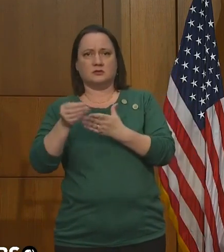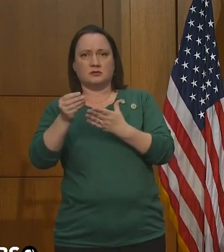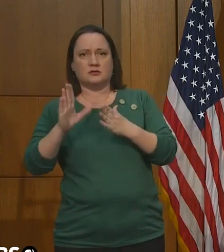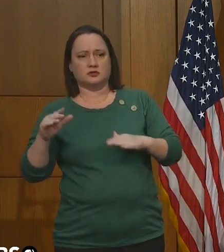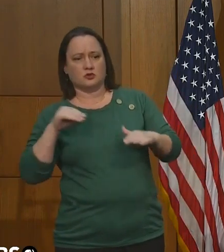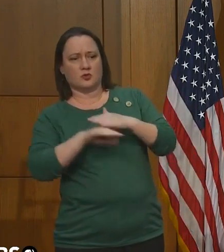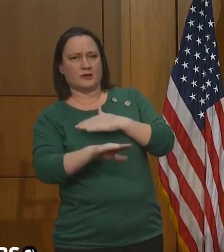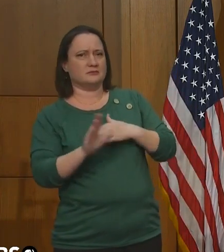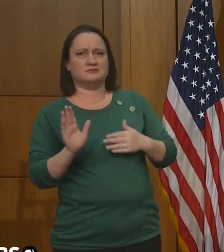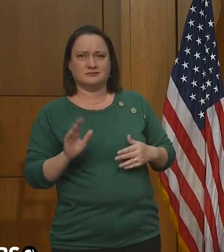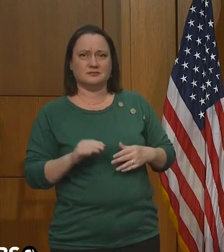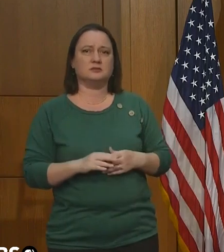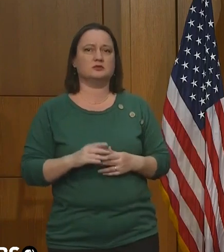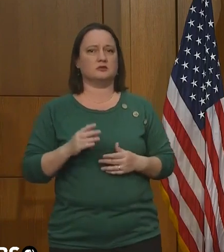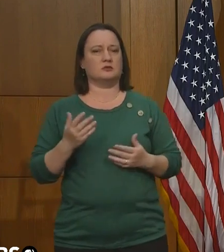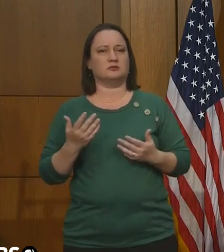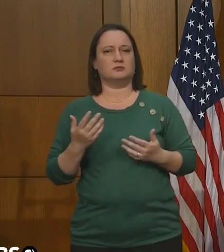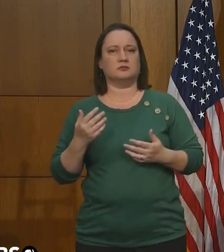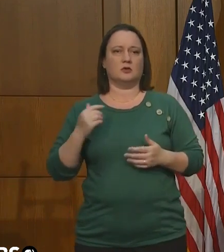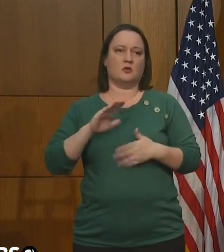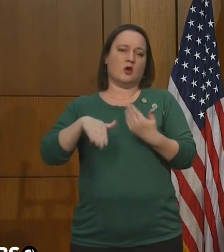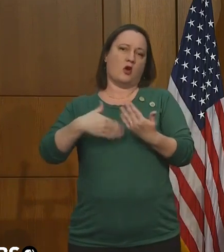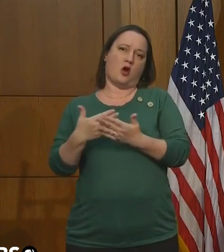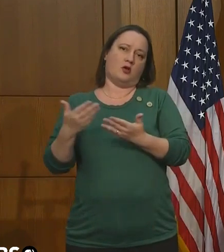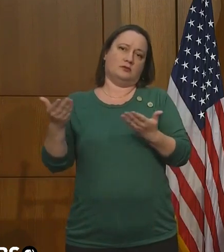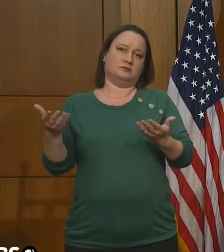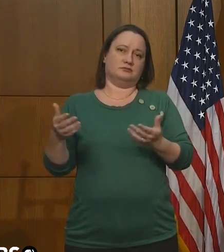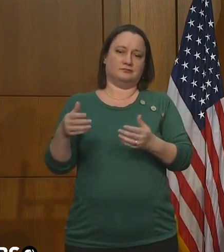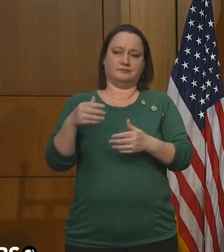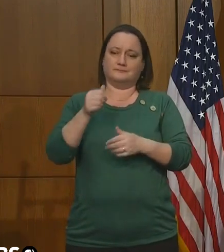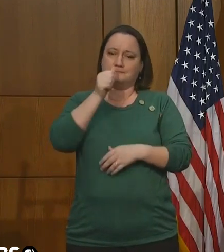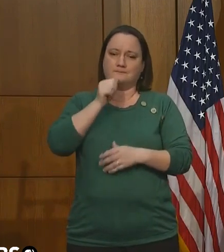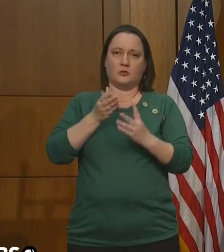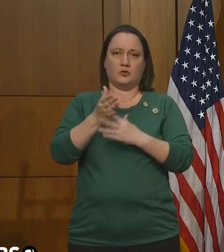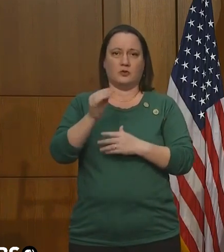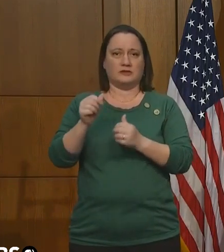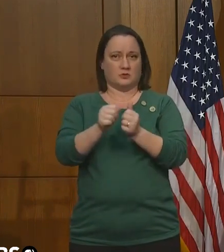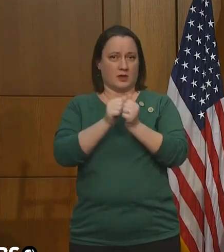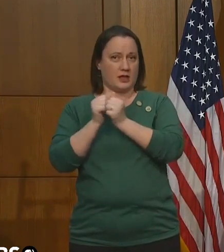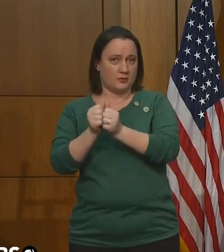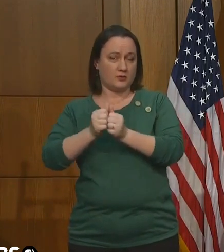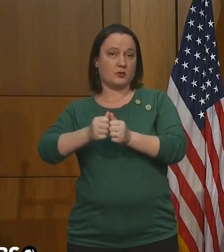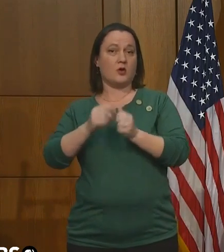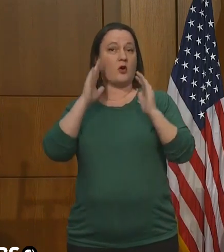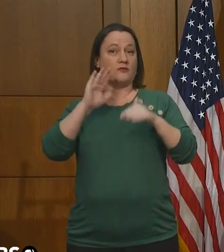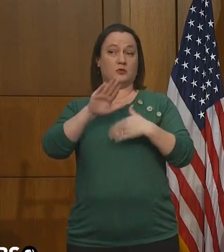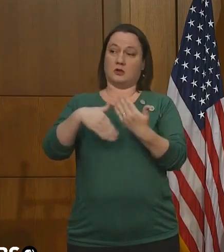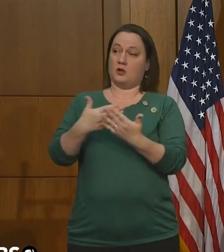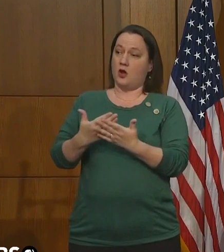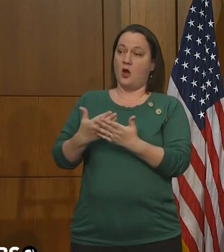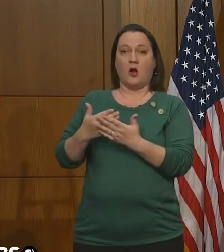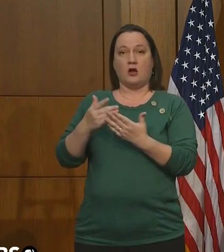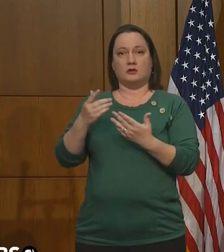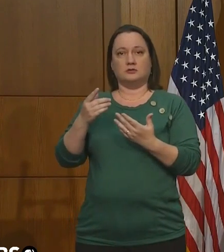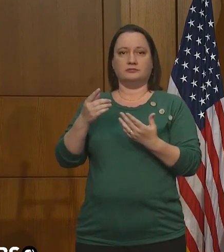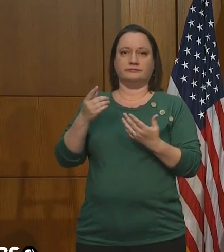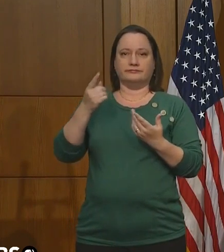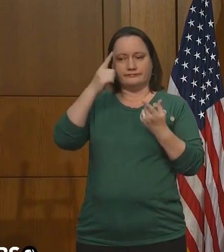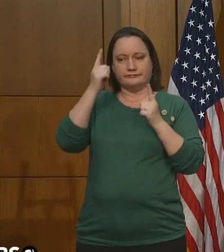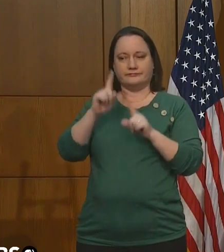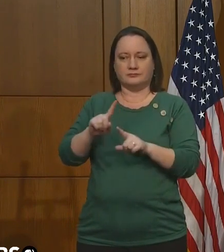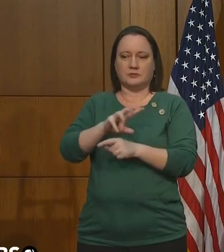encourage, you've heard me say this before, we are all in this together, and we can all hopefully choose to be part of the solution, and I don't